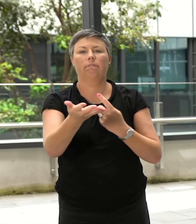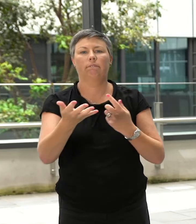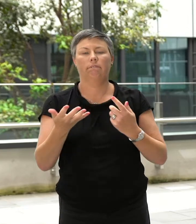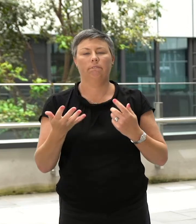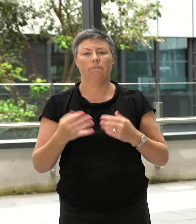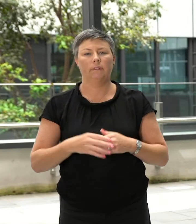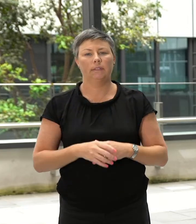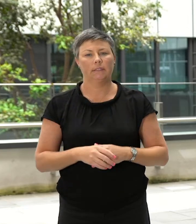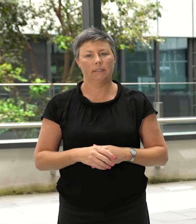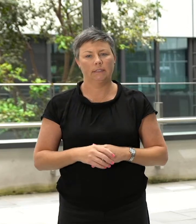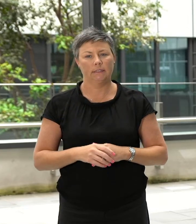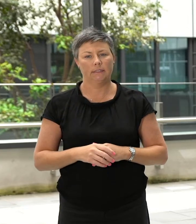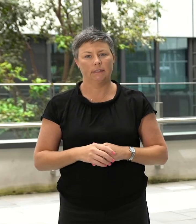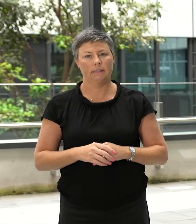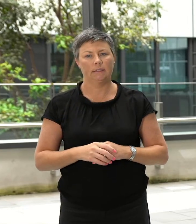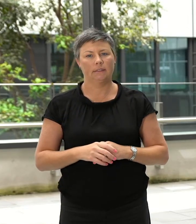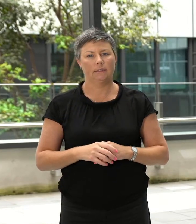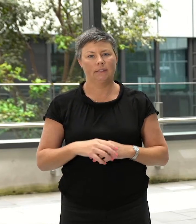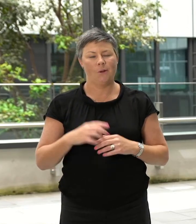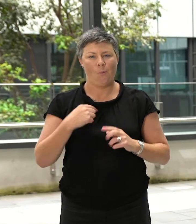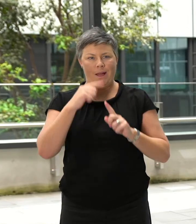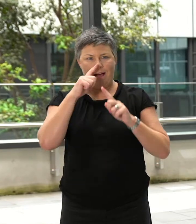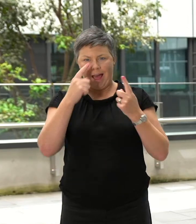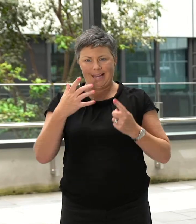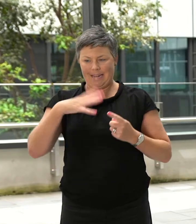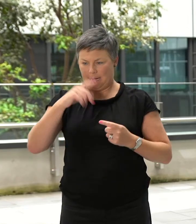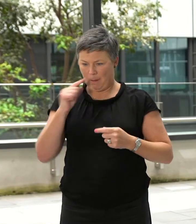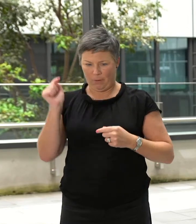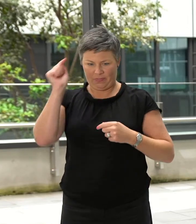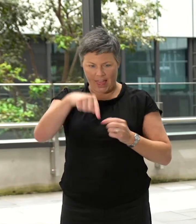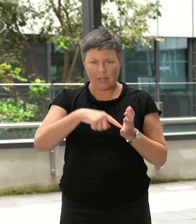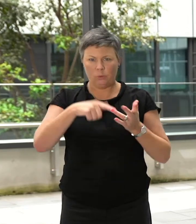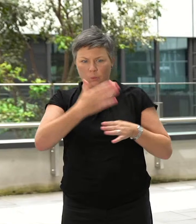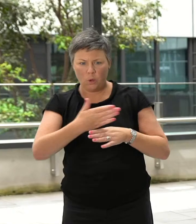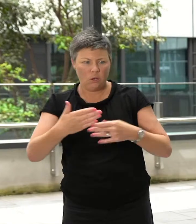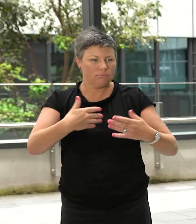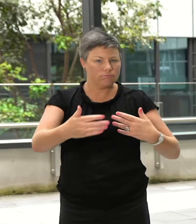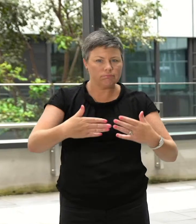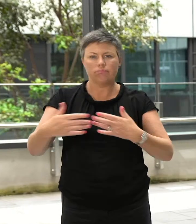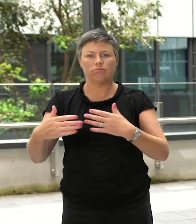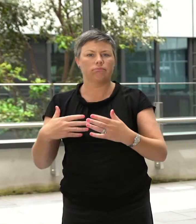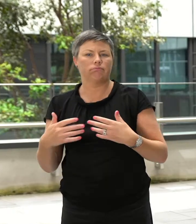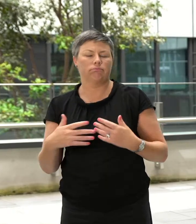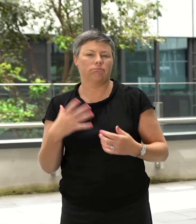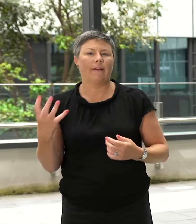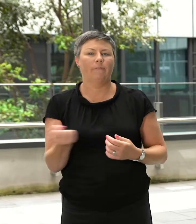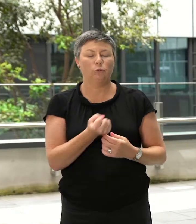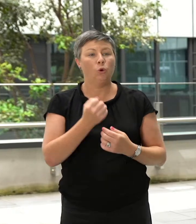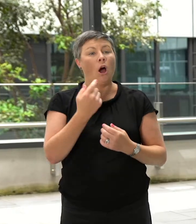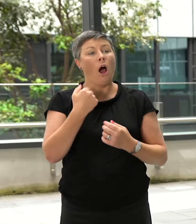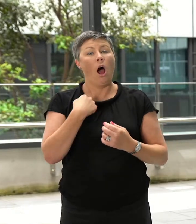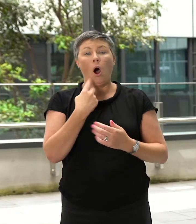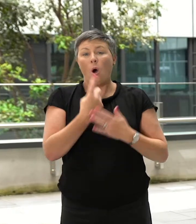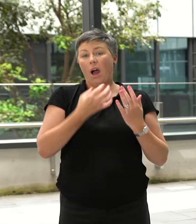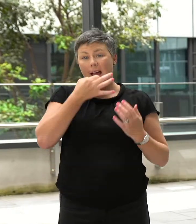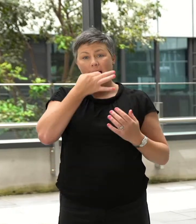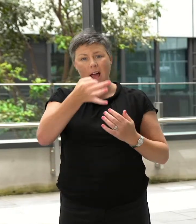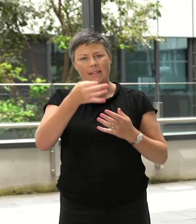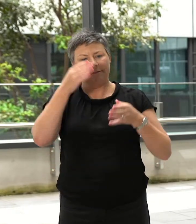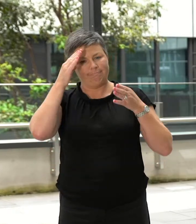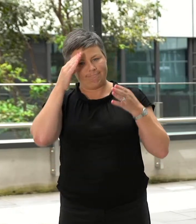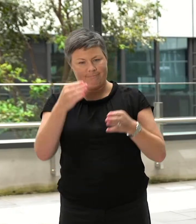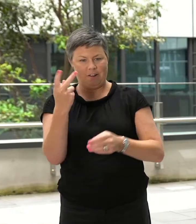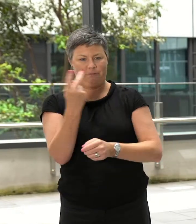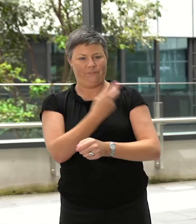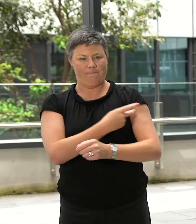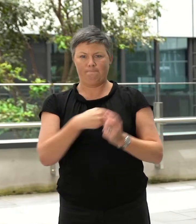by significantly reducing the workforce. Let's get the vaccine done. Let's get on with it. That's what we're doing, and we're very proud that within the next